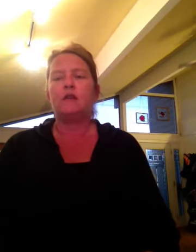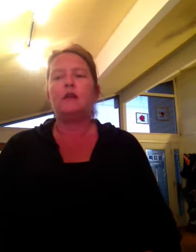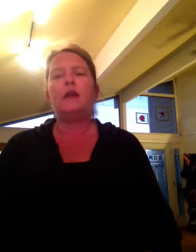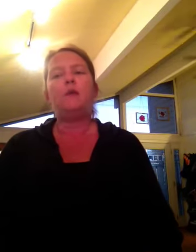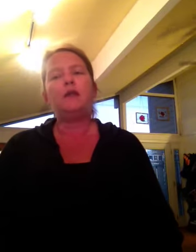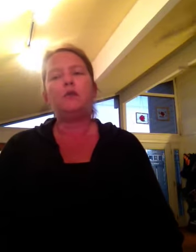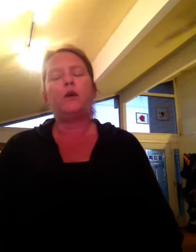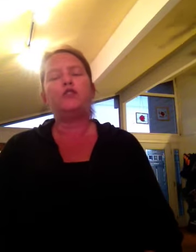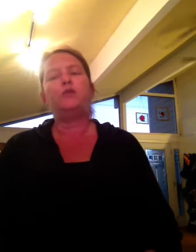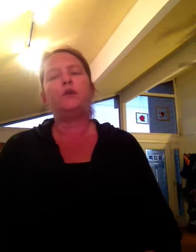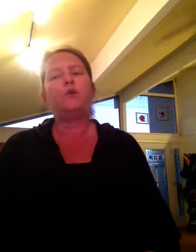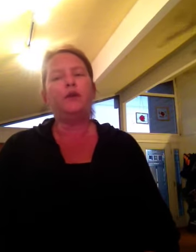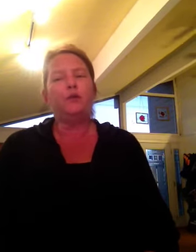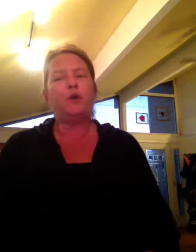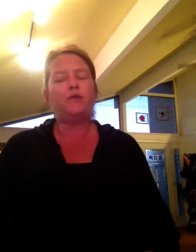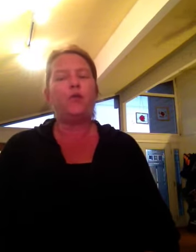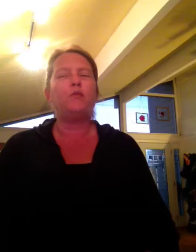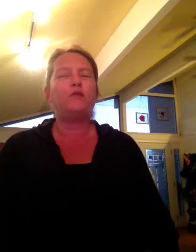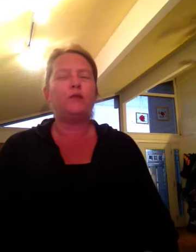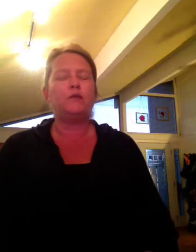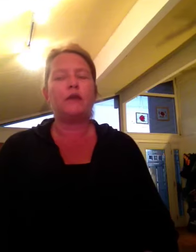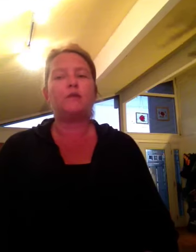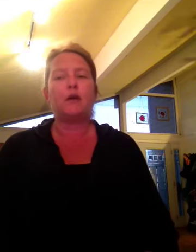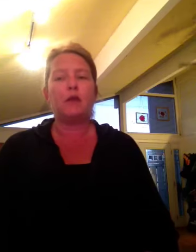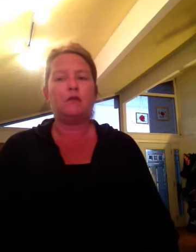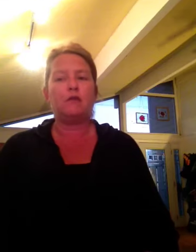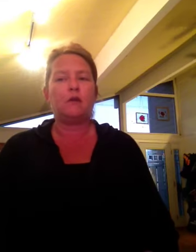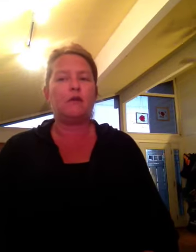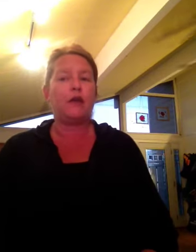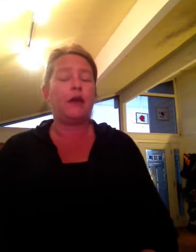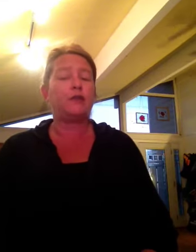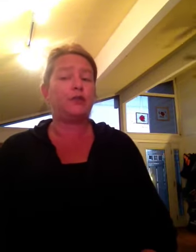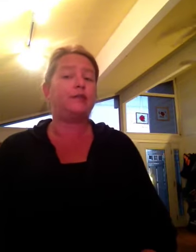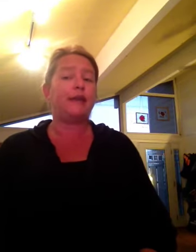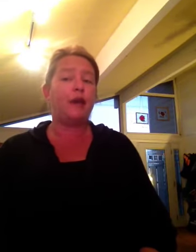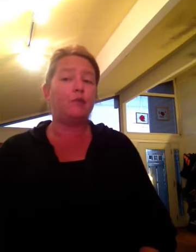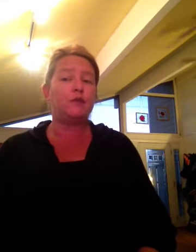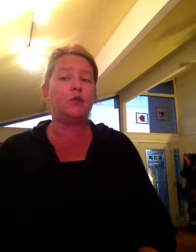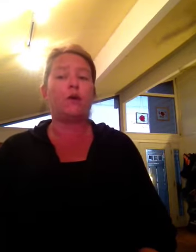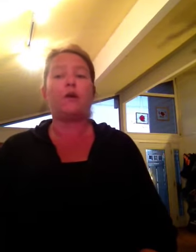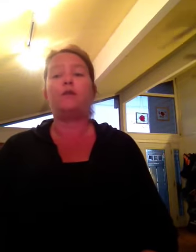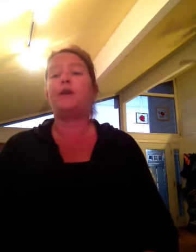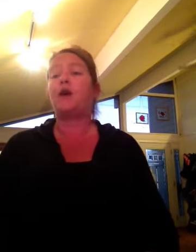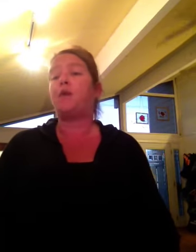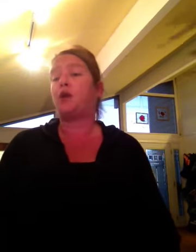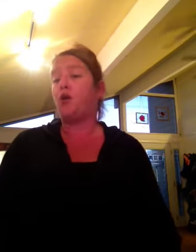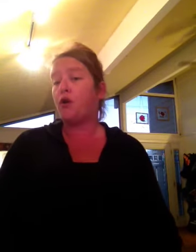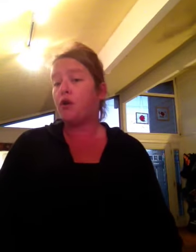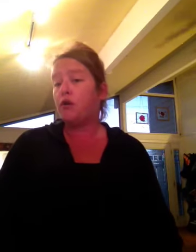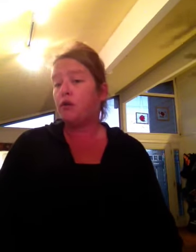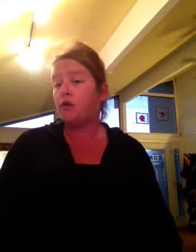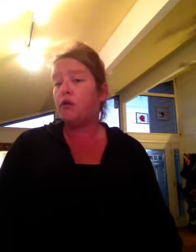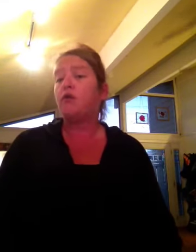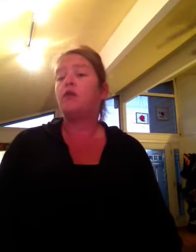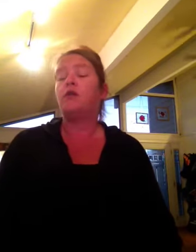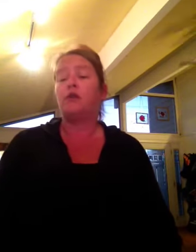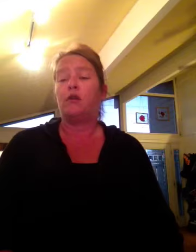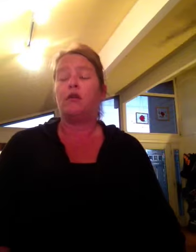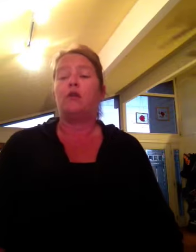Yeah, my other question was, what form do food stamps come in? Are they actually stamps, or do they come on a card? It looks like a debit card that you